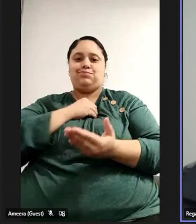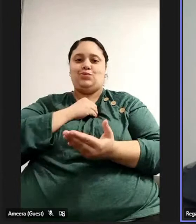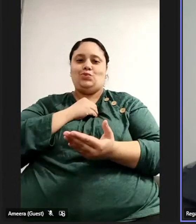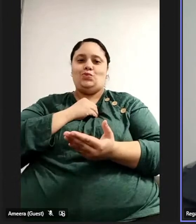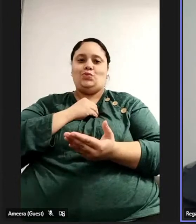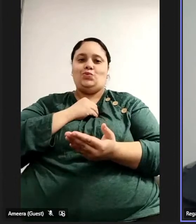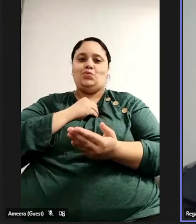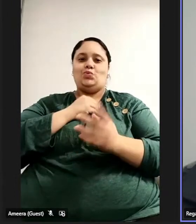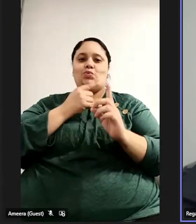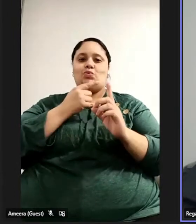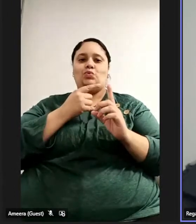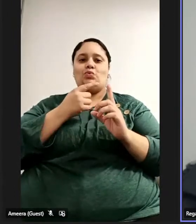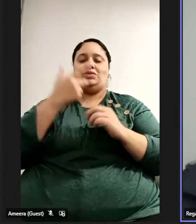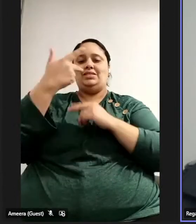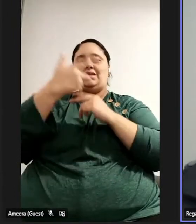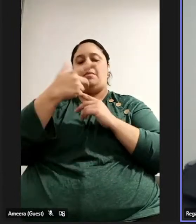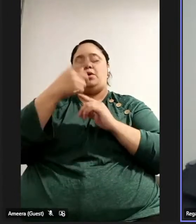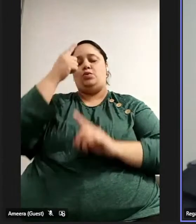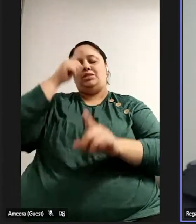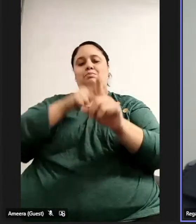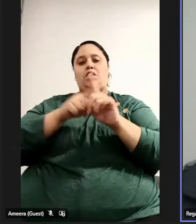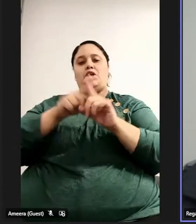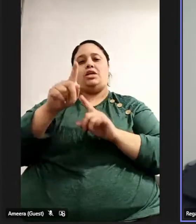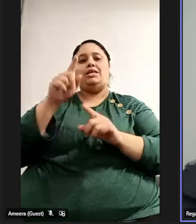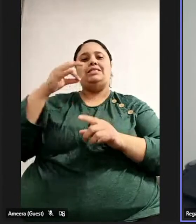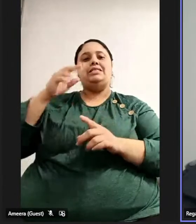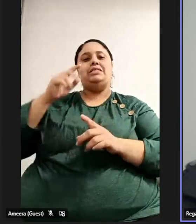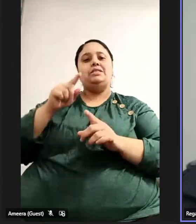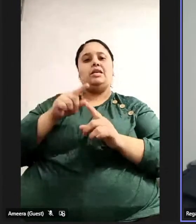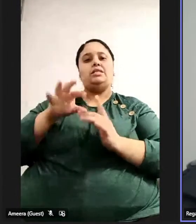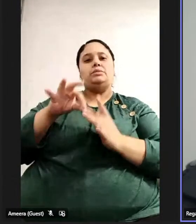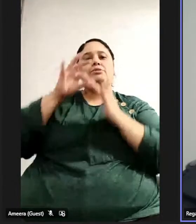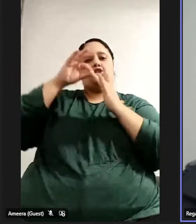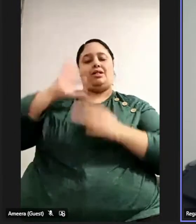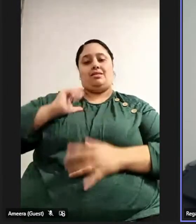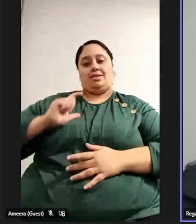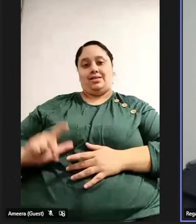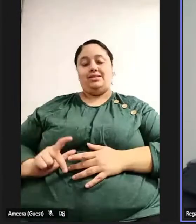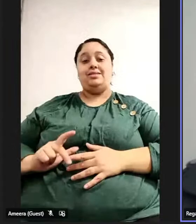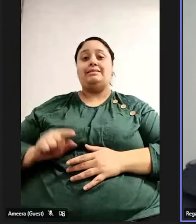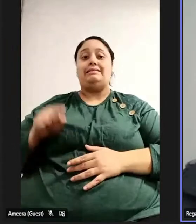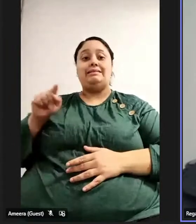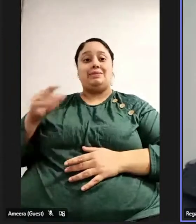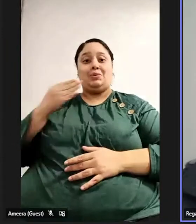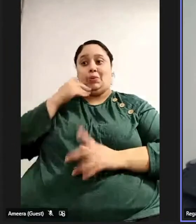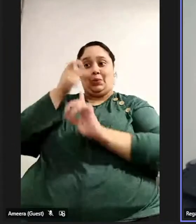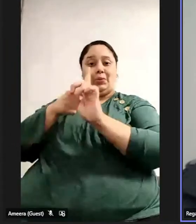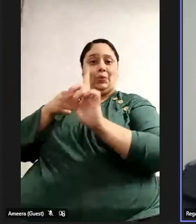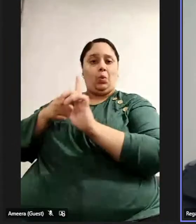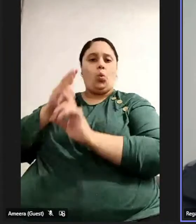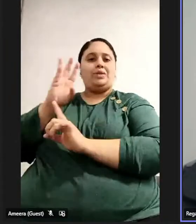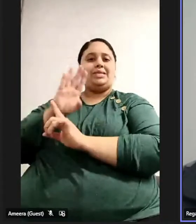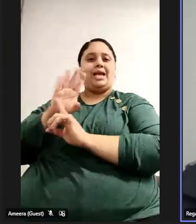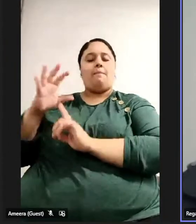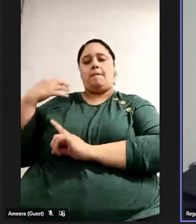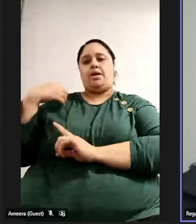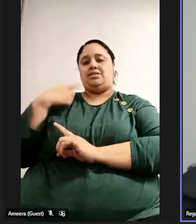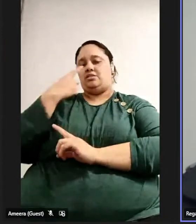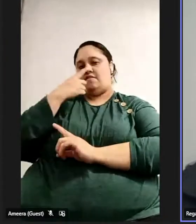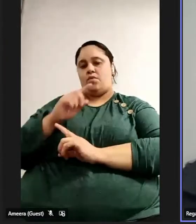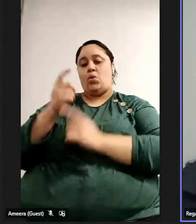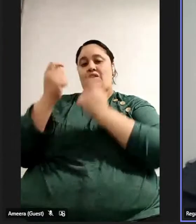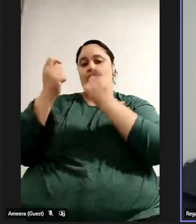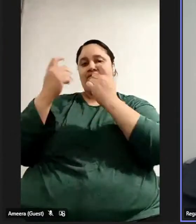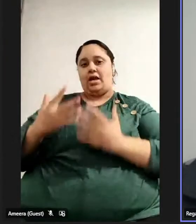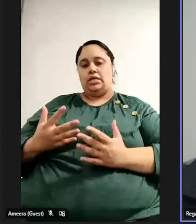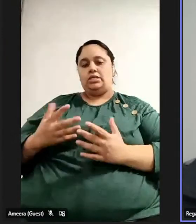our special guest for this week. It's, of course, none other than Western Cape Minister for Finance and Economic